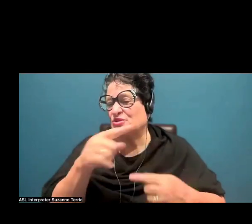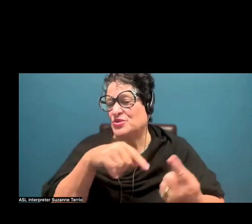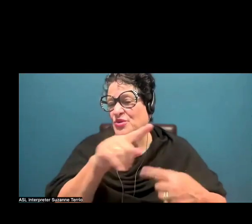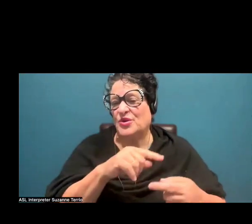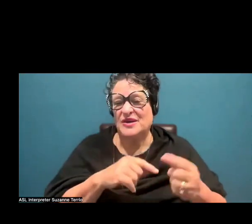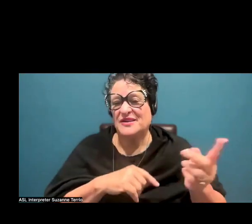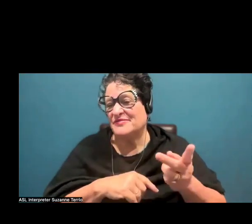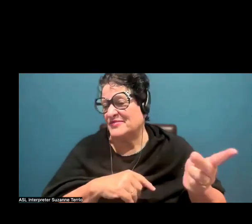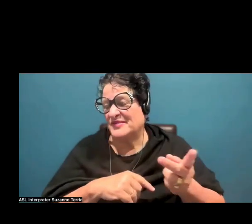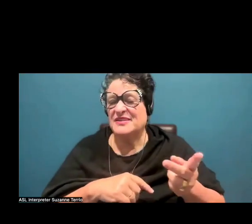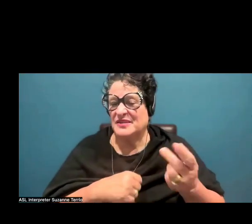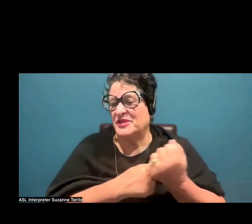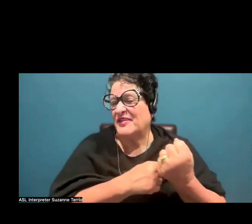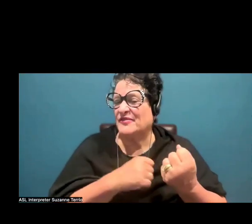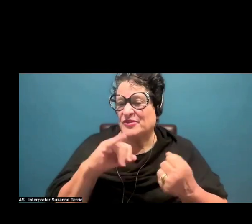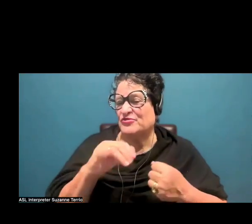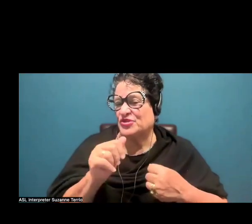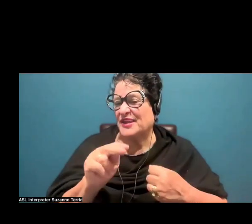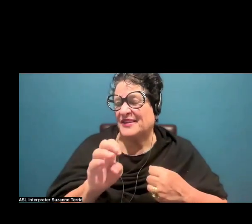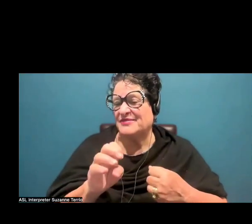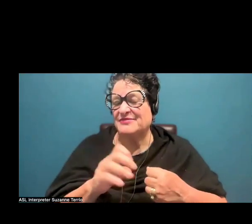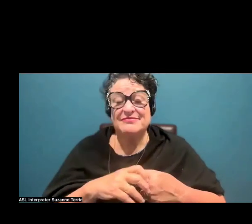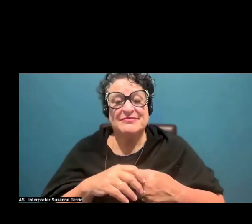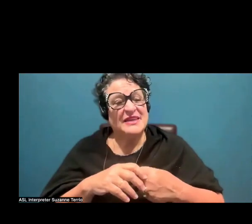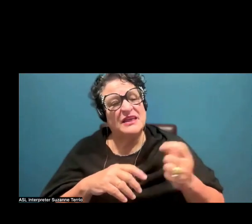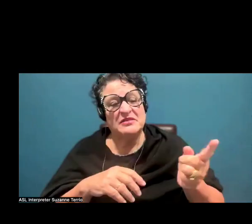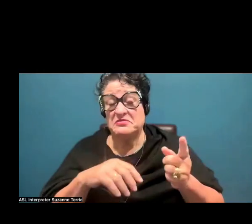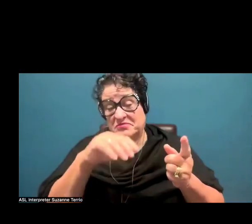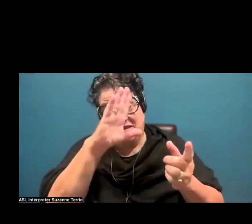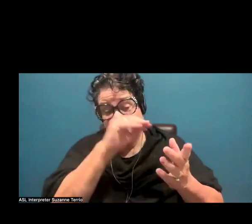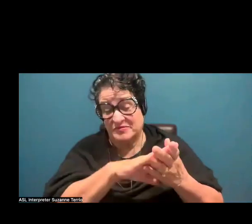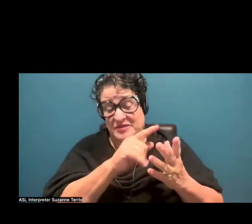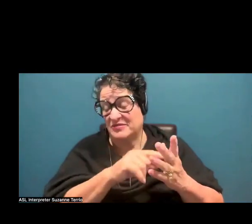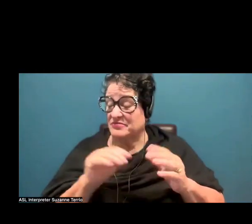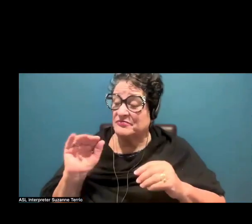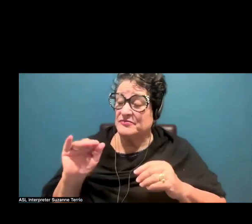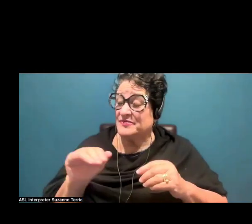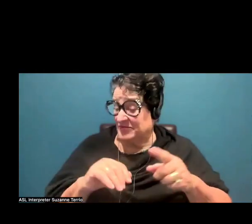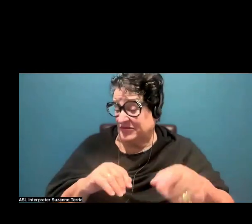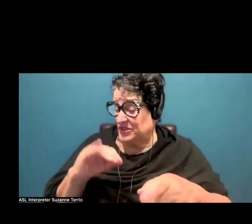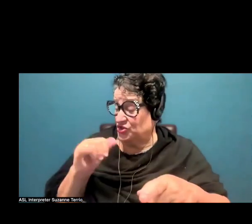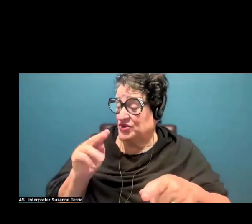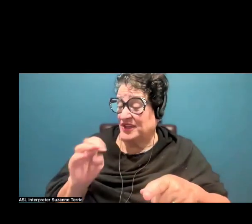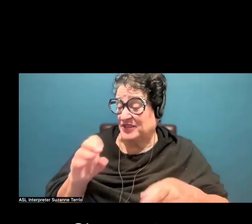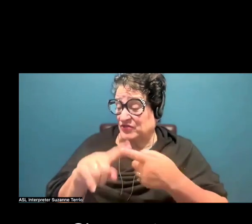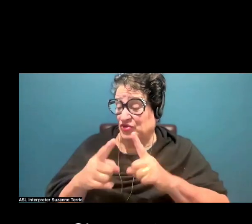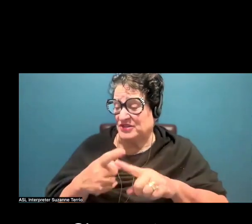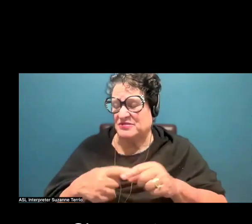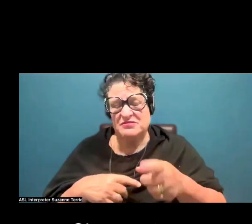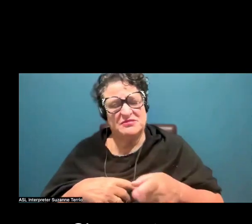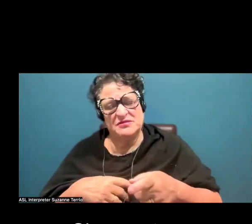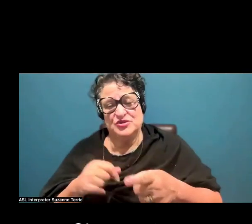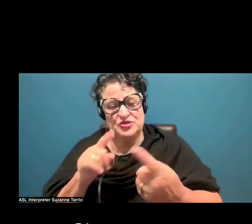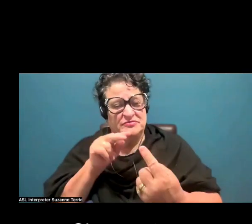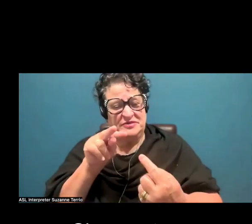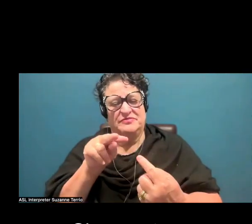Jane's behalf. Mr. Bristow nudges her. Carrie? Carrie, it's Jane's friend. Hmm? She meets my eyes,